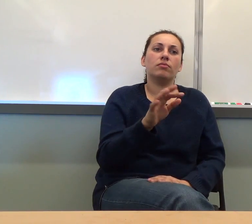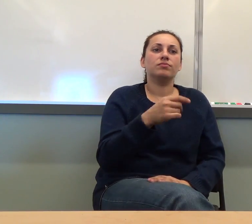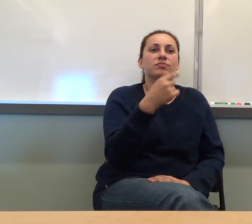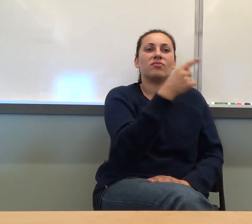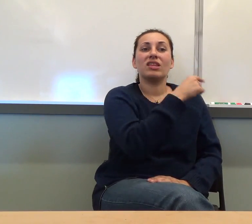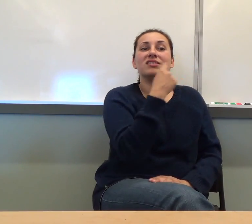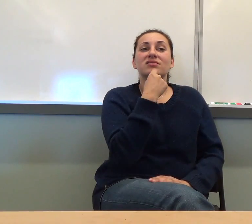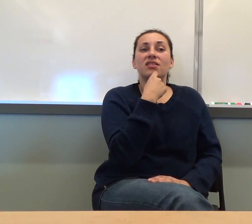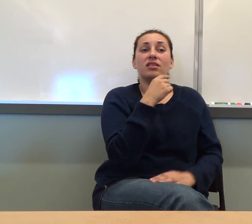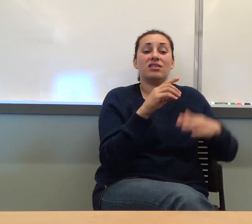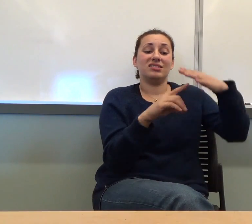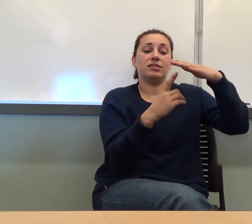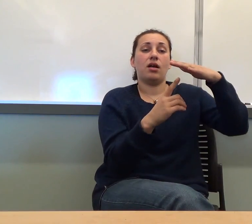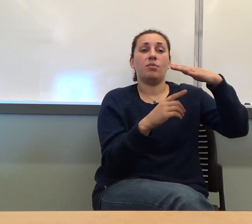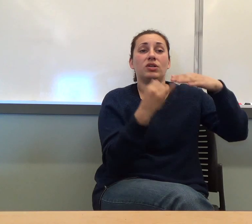It turns out to be